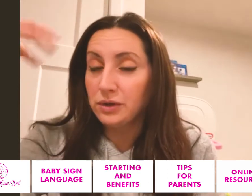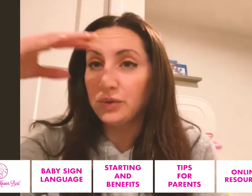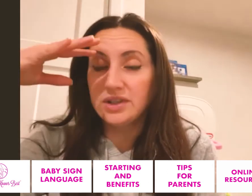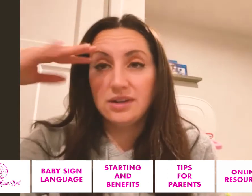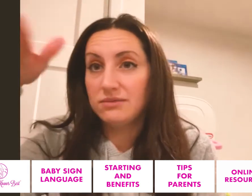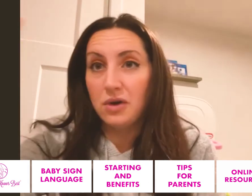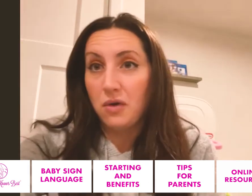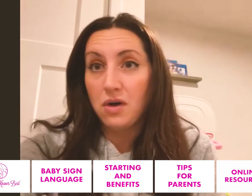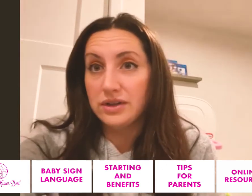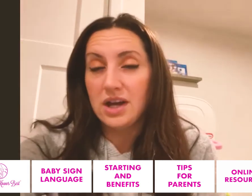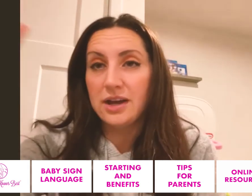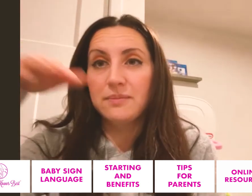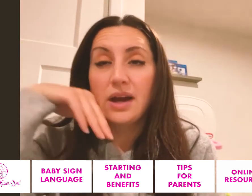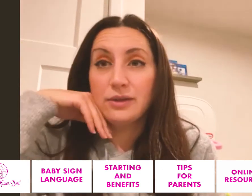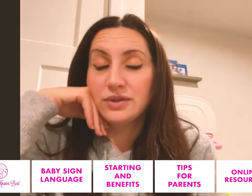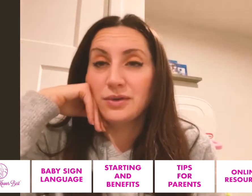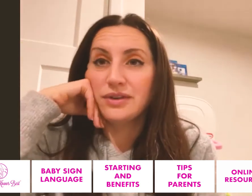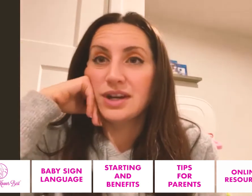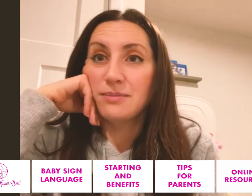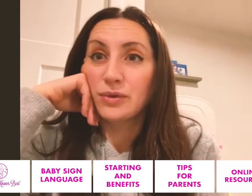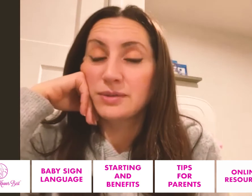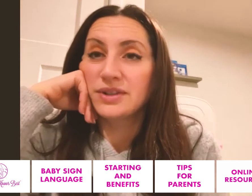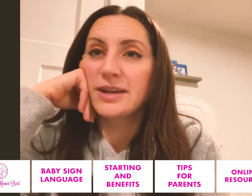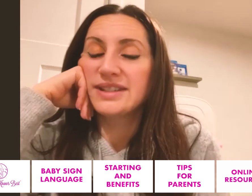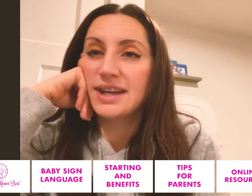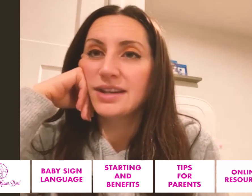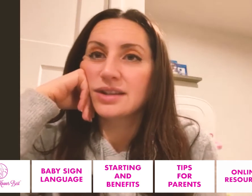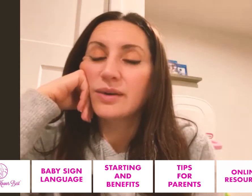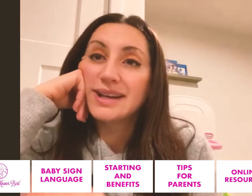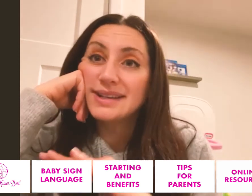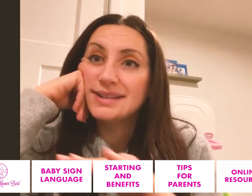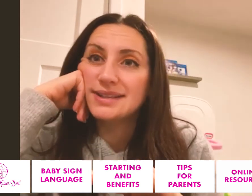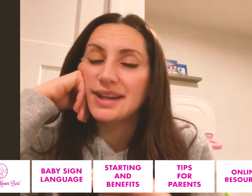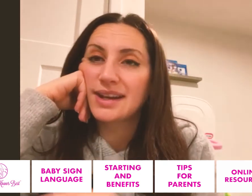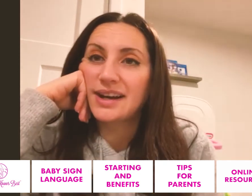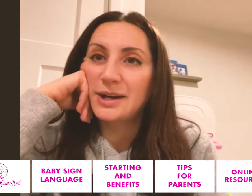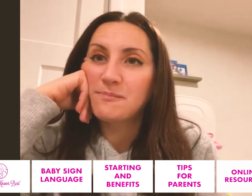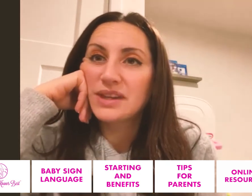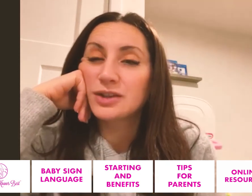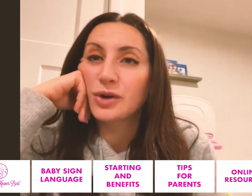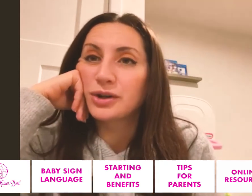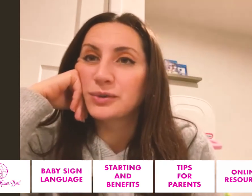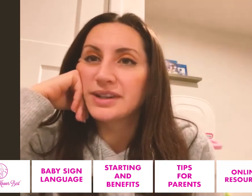lose it all the time. I lose it all the time, multiple times a day. So stay calm. It's all going to work